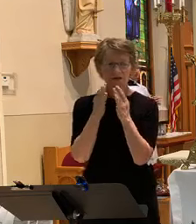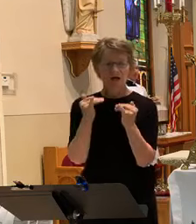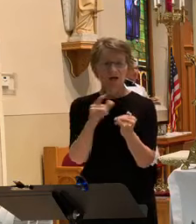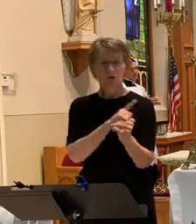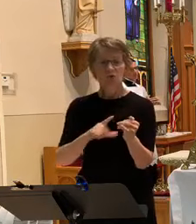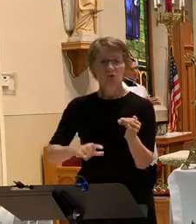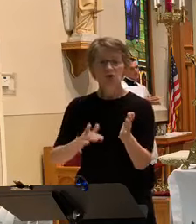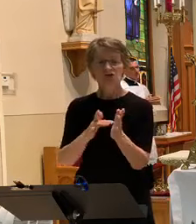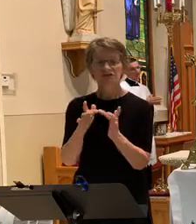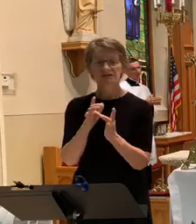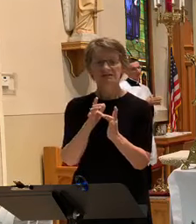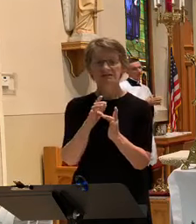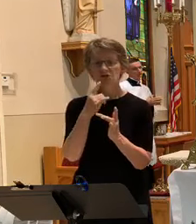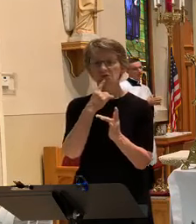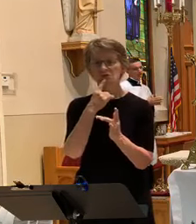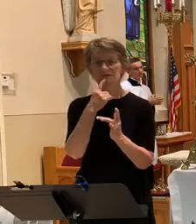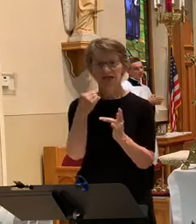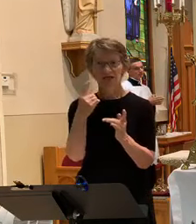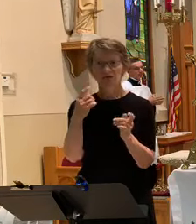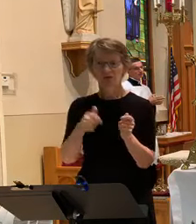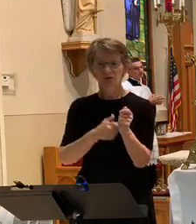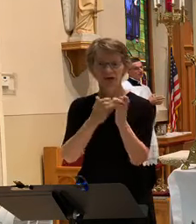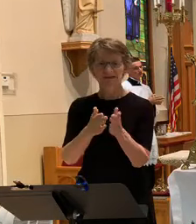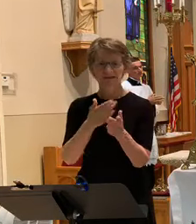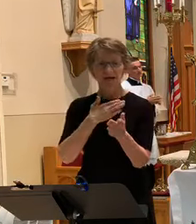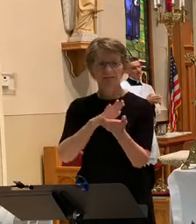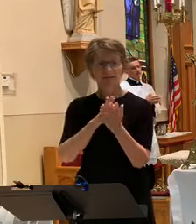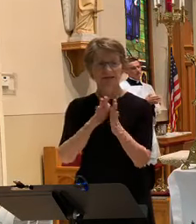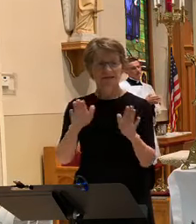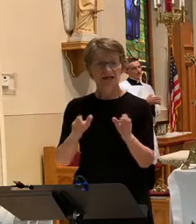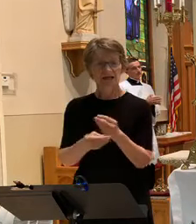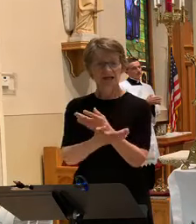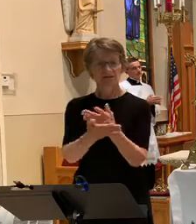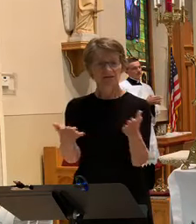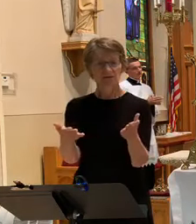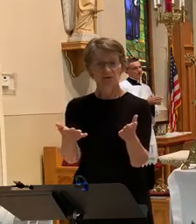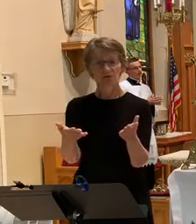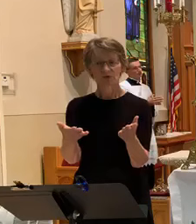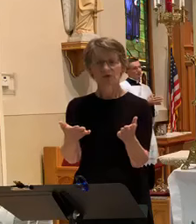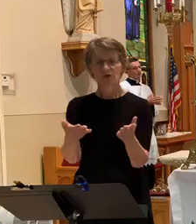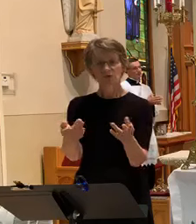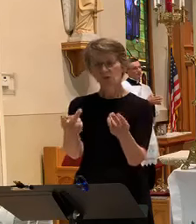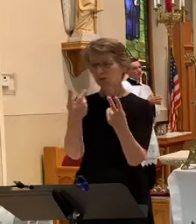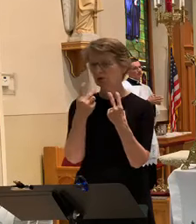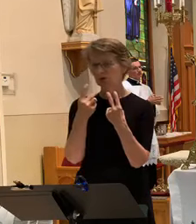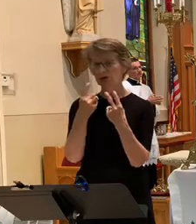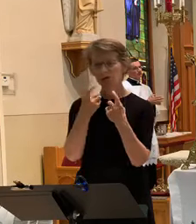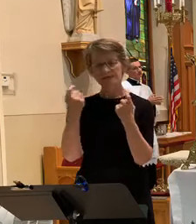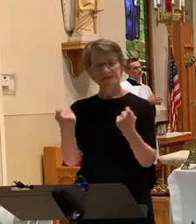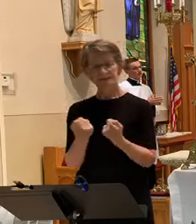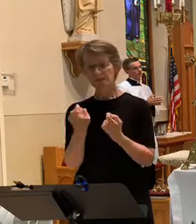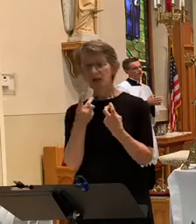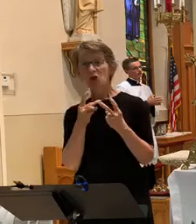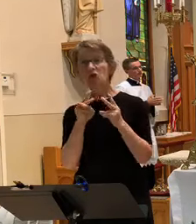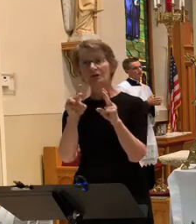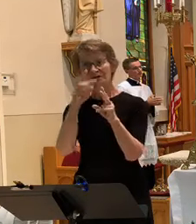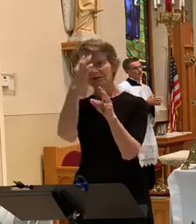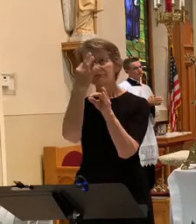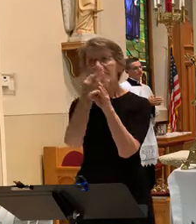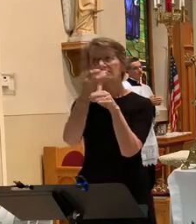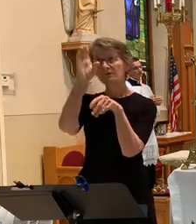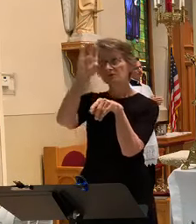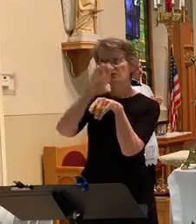Lord Jesus Christ, who said to your apostles, "Peace I leave you, my peace I give you," look not on our sins, but on the faith